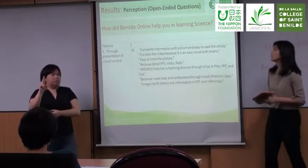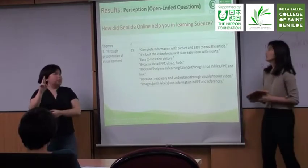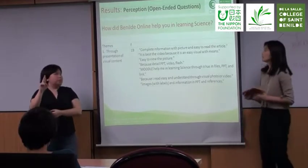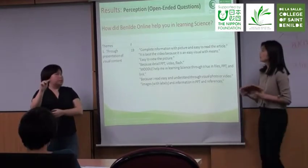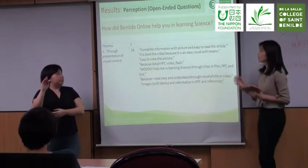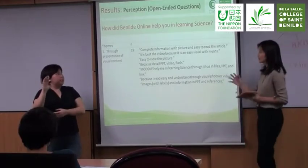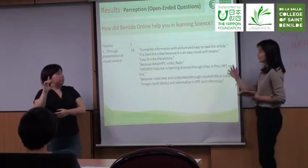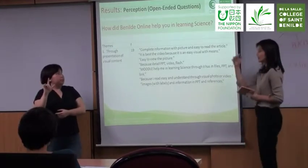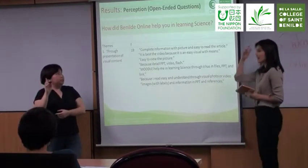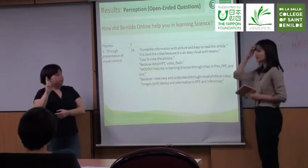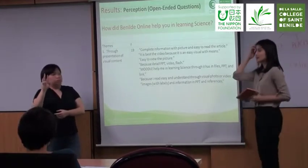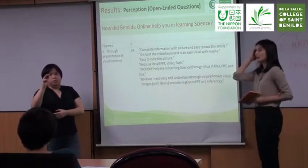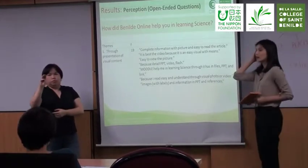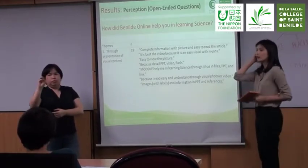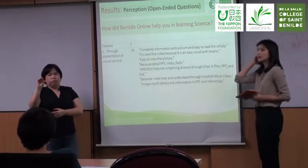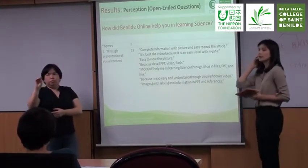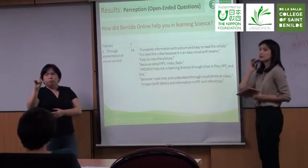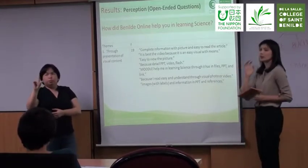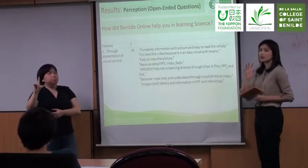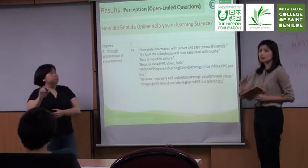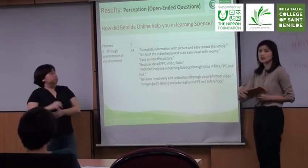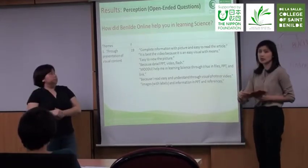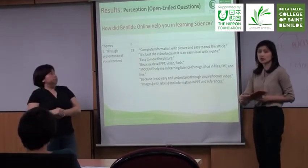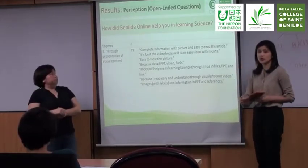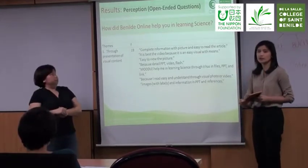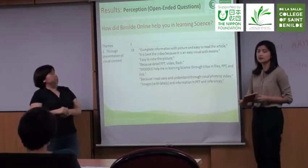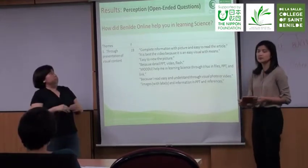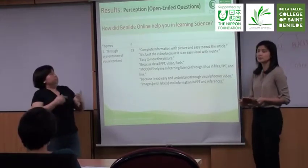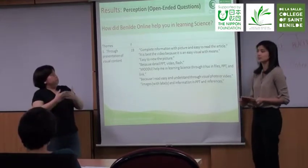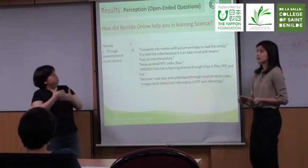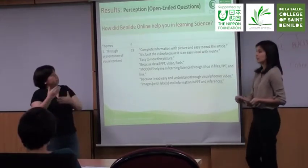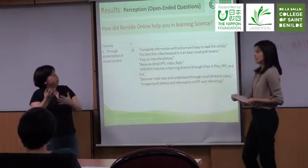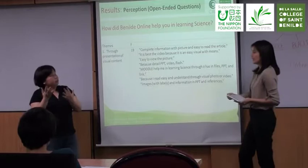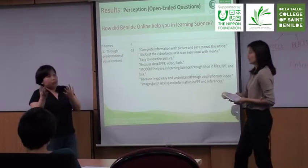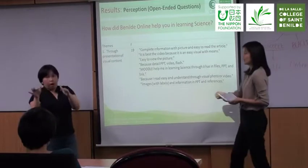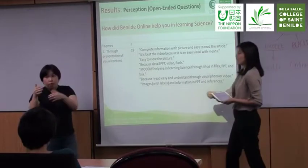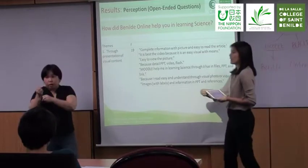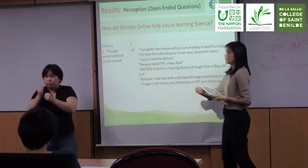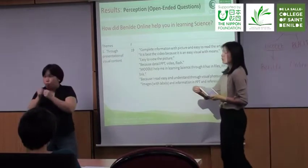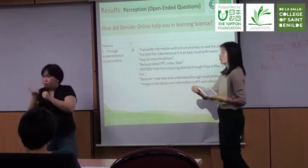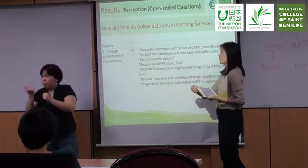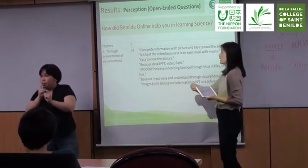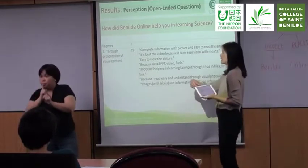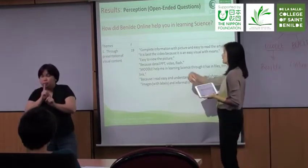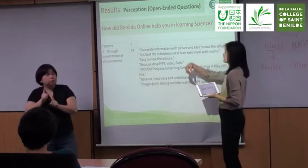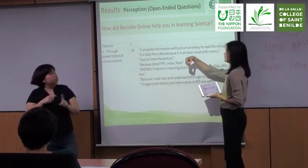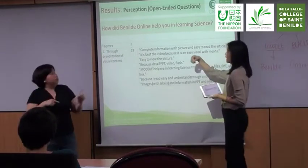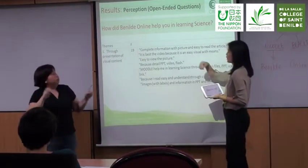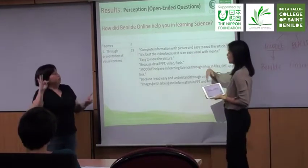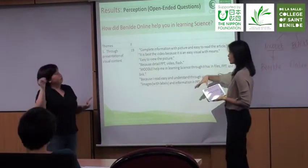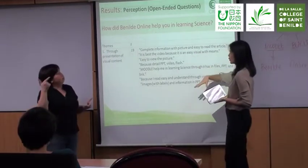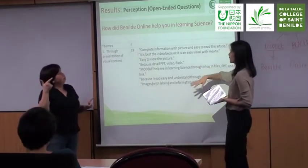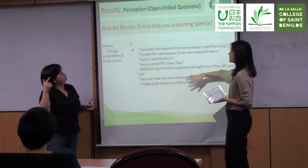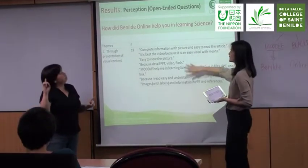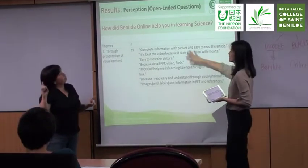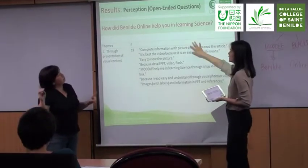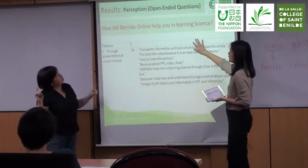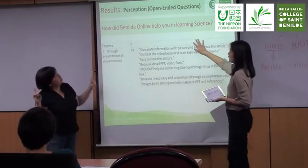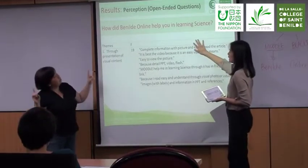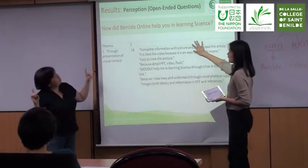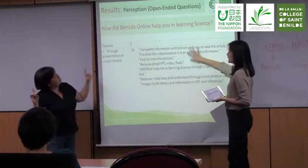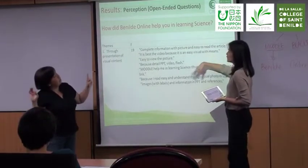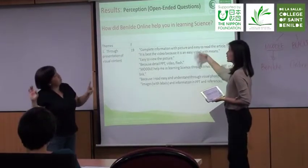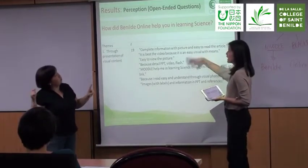Okay. But more than that, with the focus group discussion and the open-ended